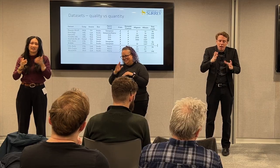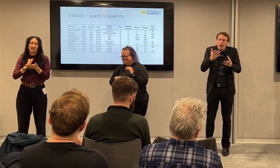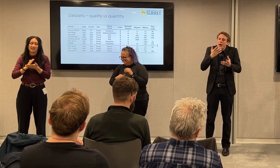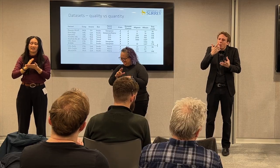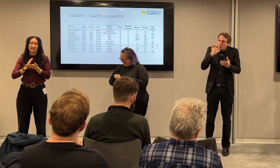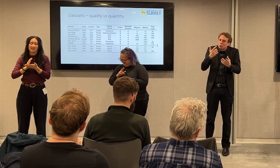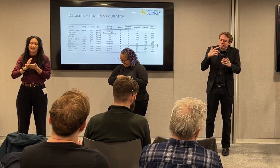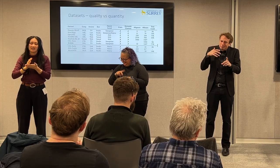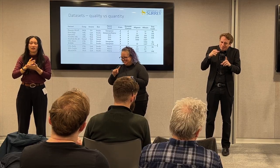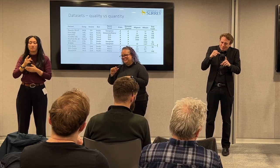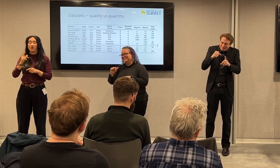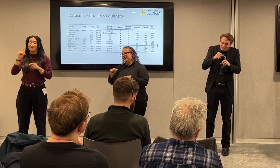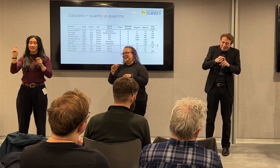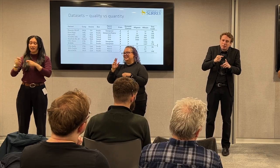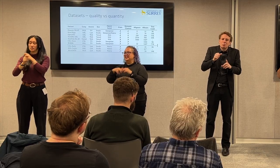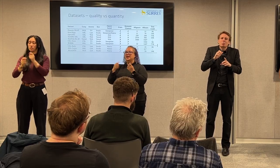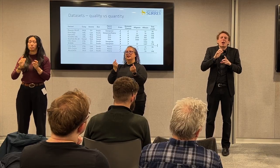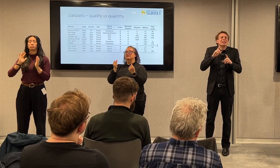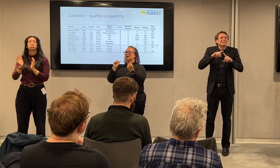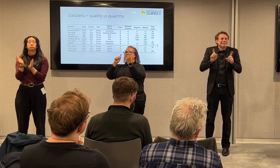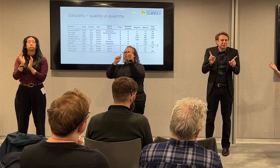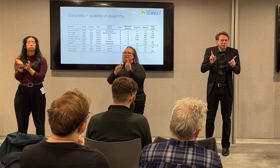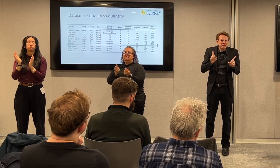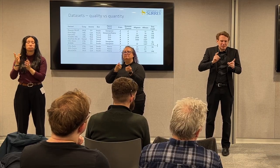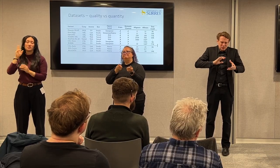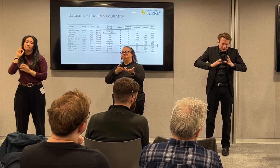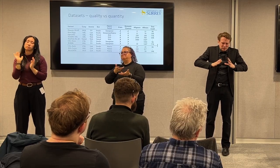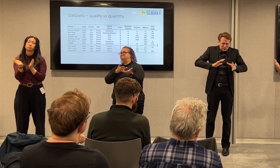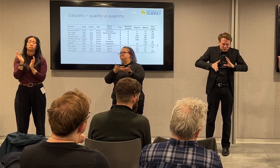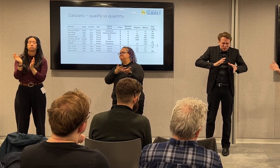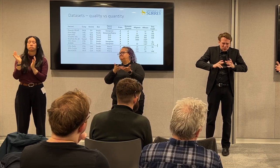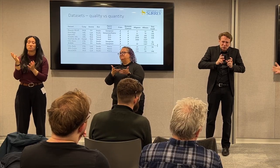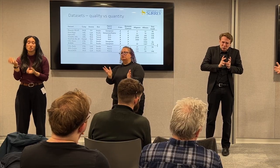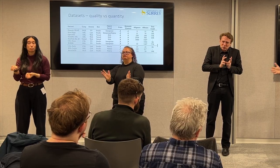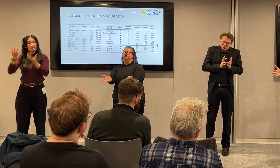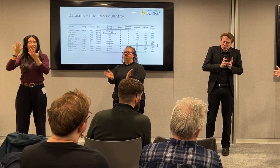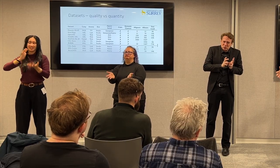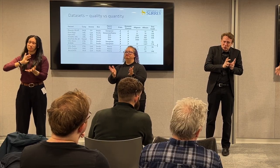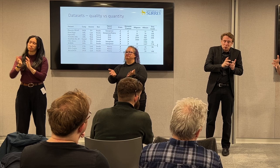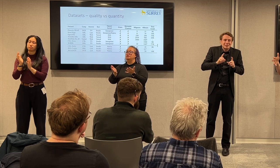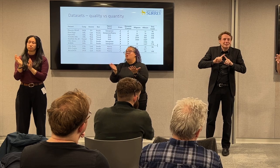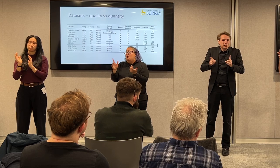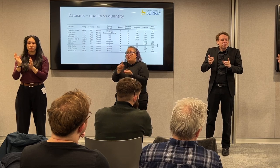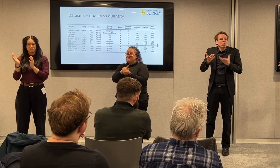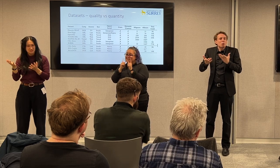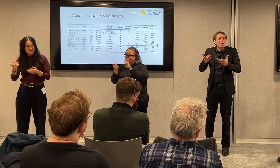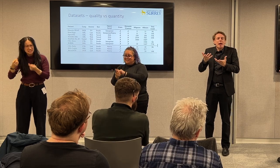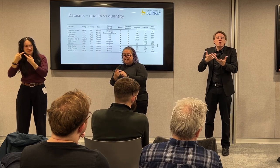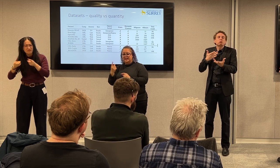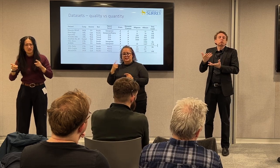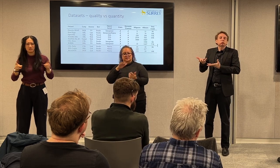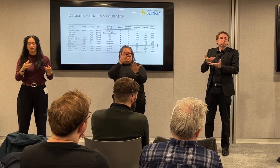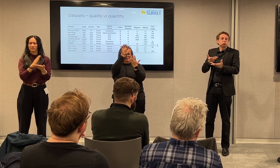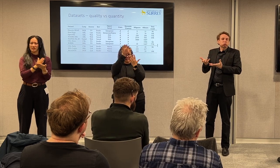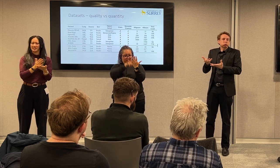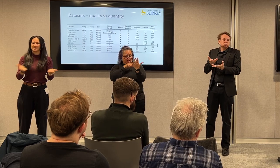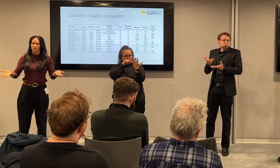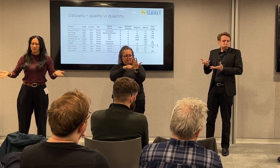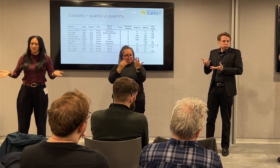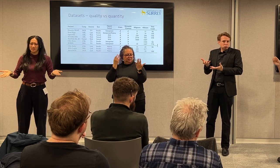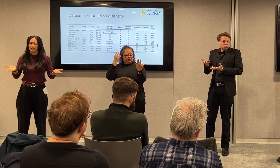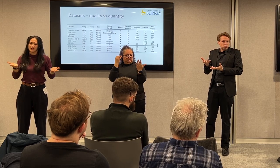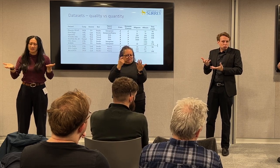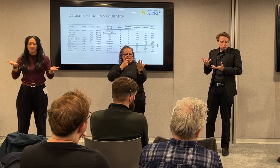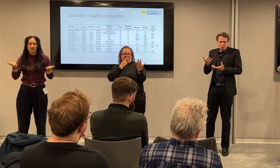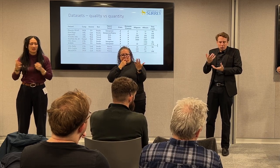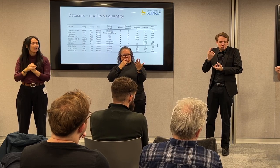from spontaneous conversation or from, or even a translation where somebody has taken a body of text and thought about